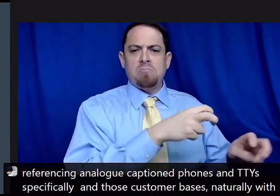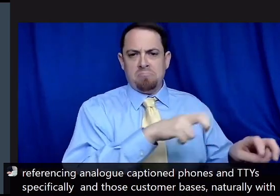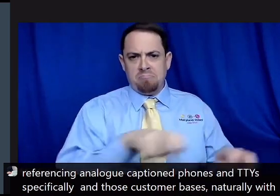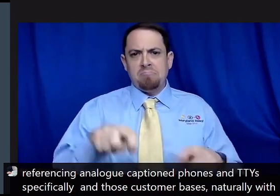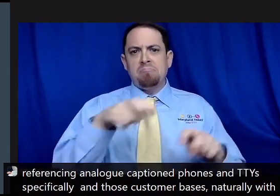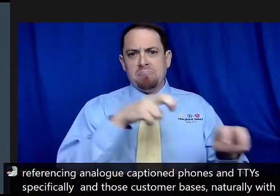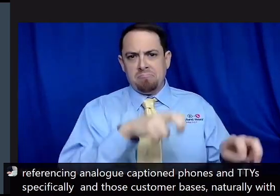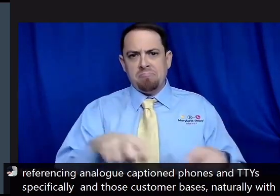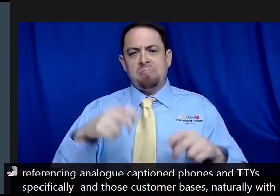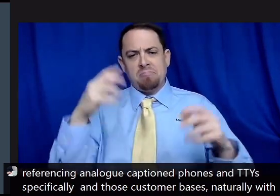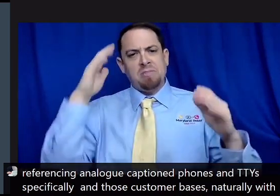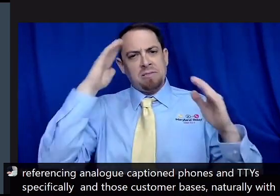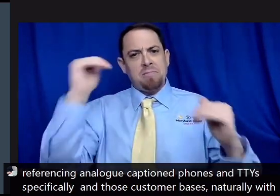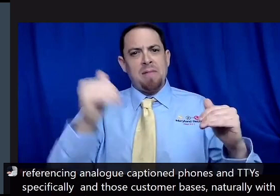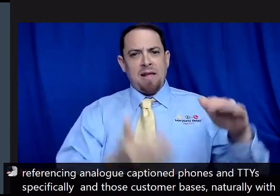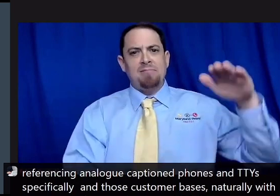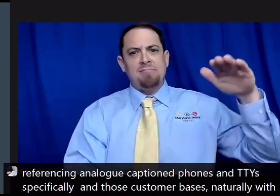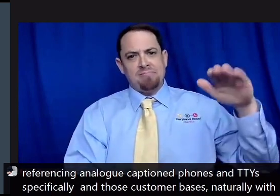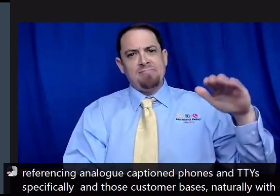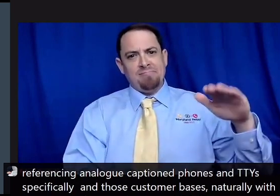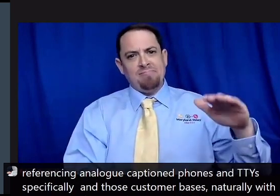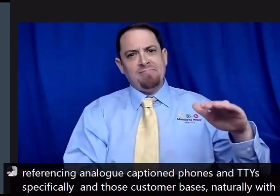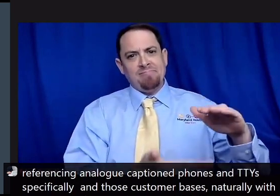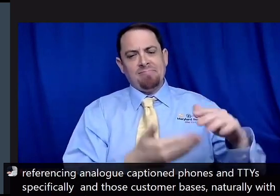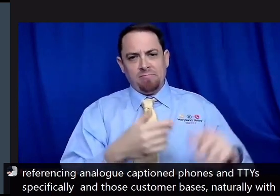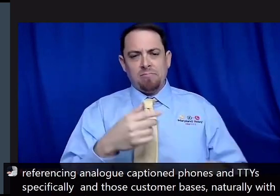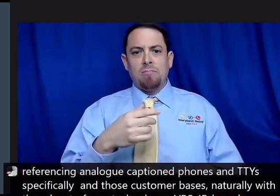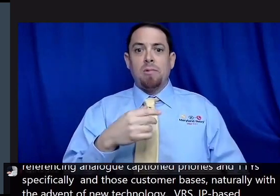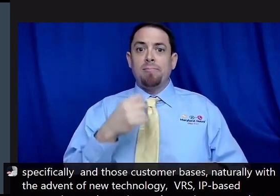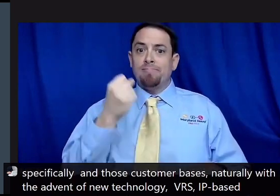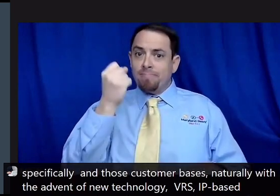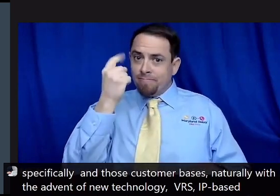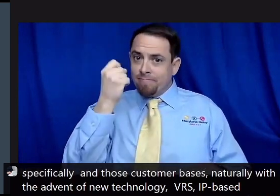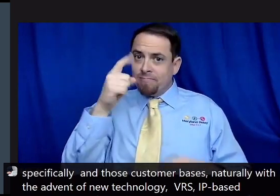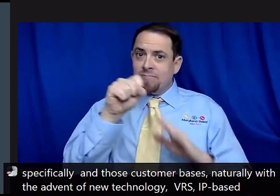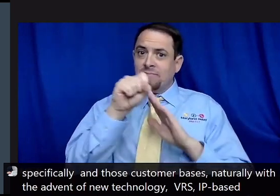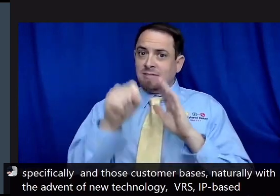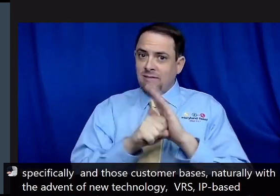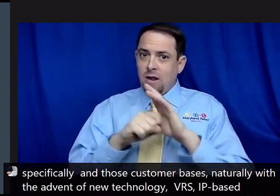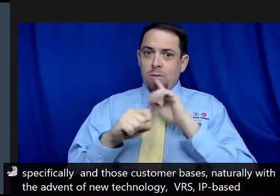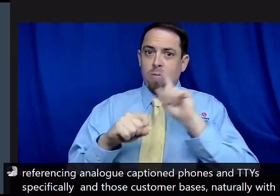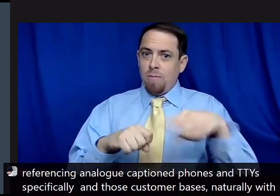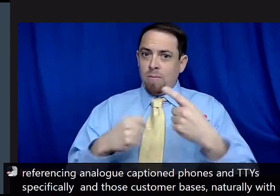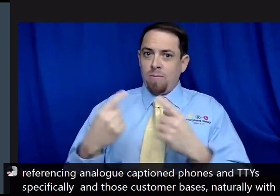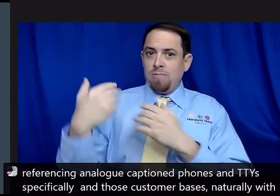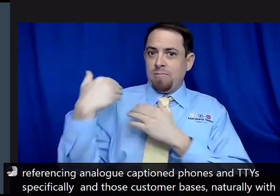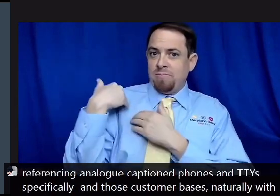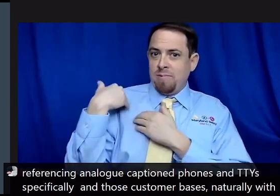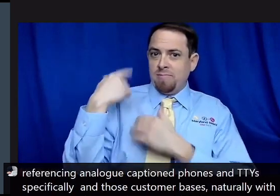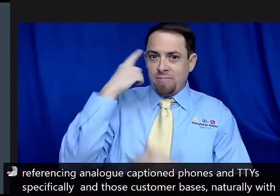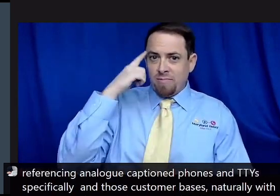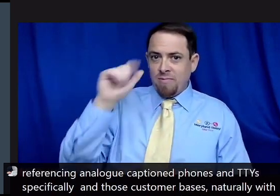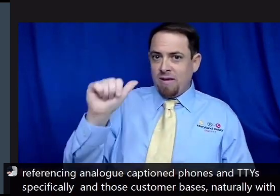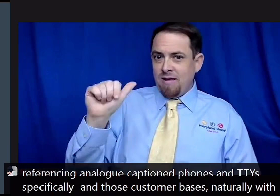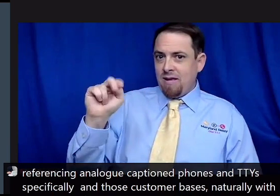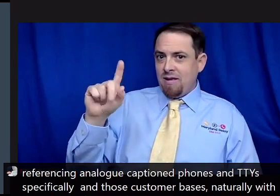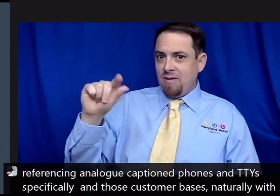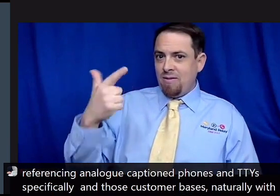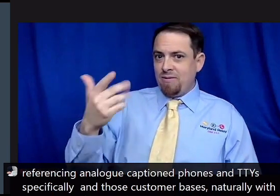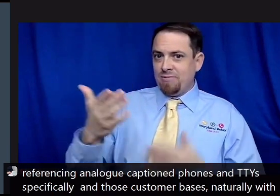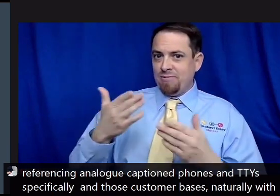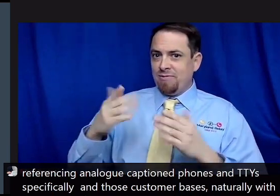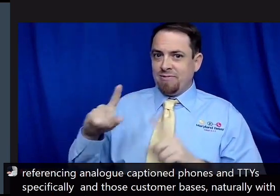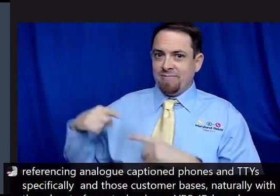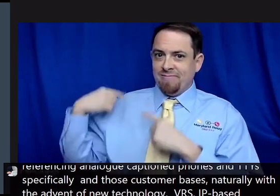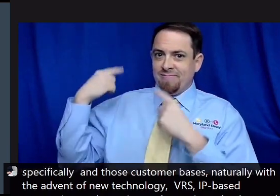analog is now becoming obsolete, and the transition is being made, and we're expecting to see a continued decline in minutes. Now, the